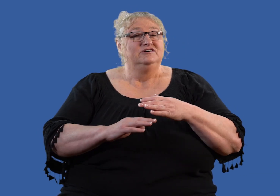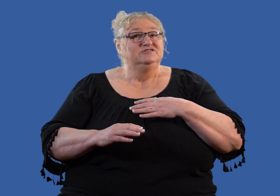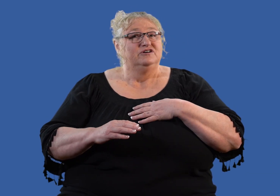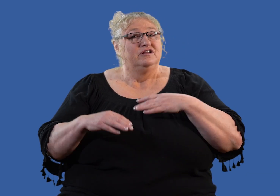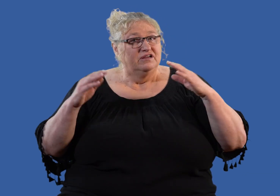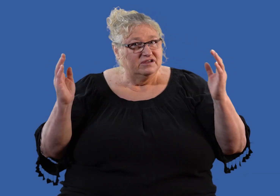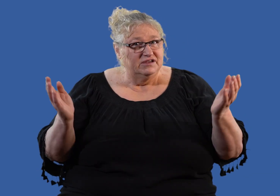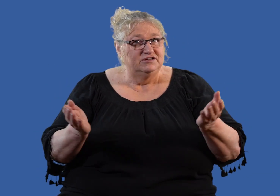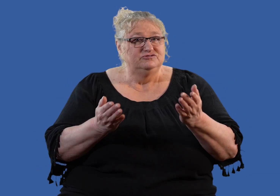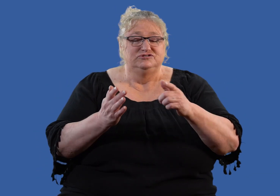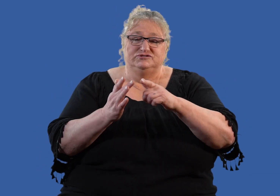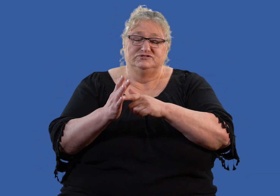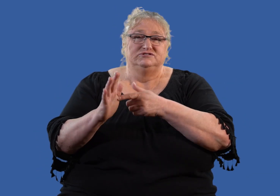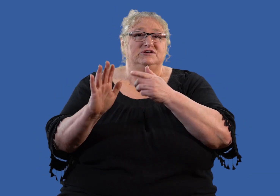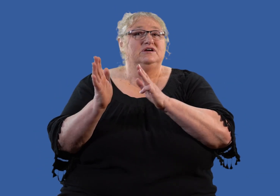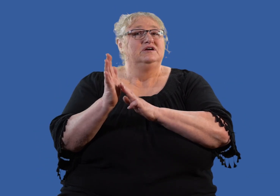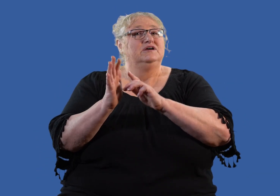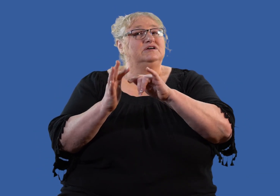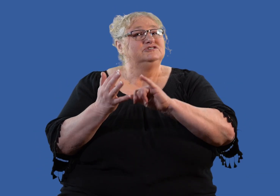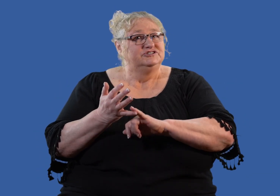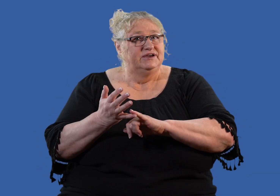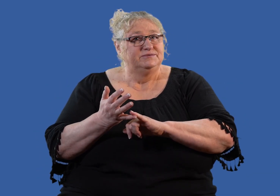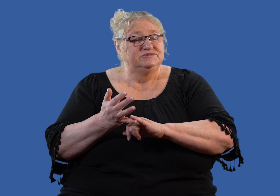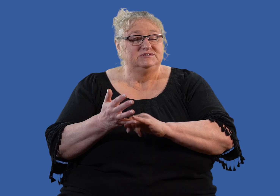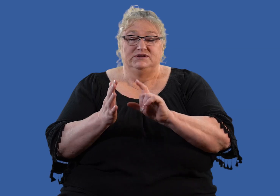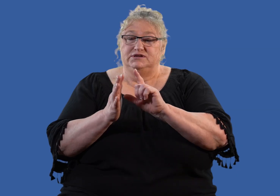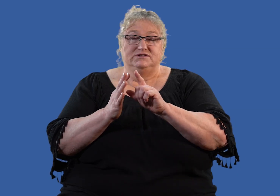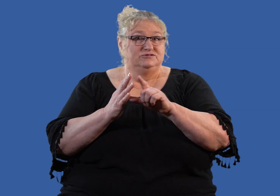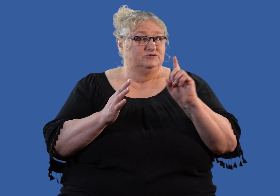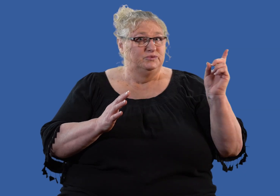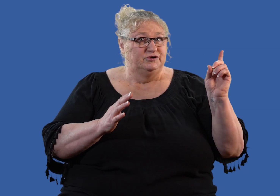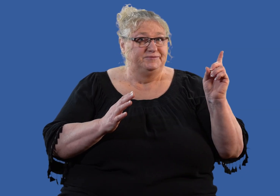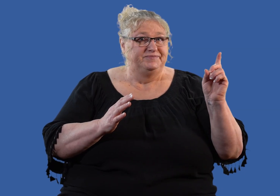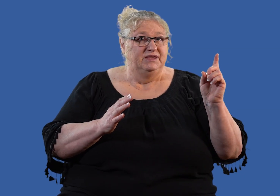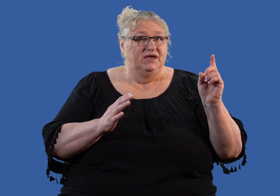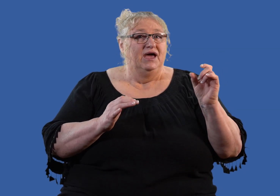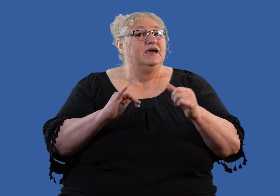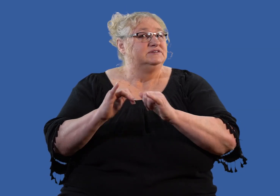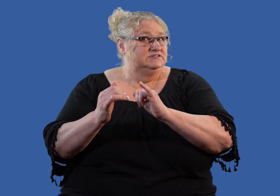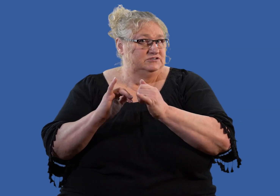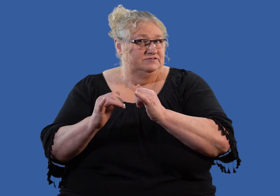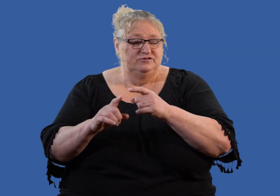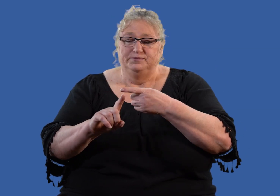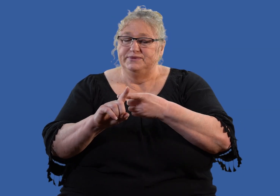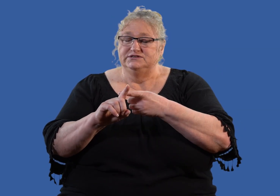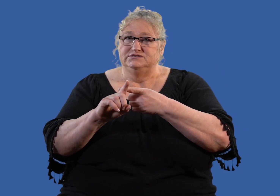while I do voiceover. I would like to introduce James as the interviewer